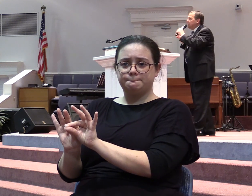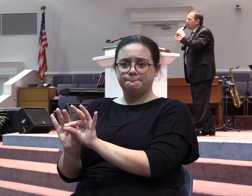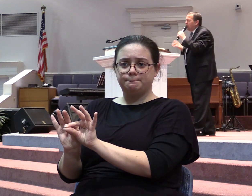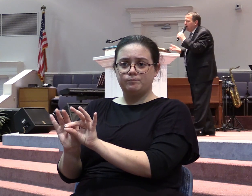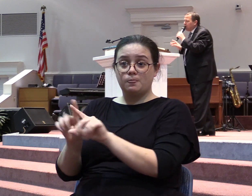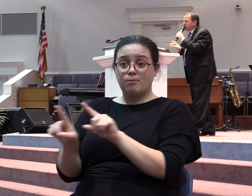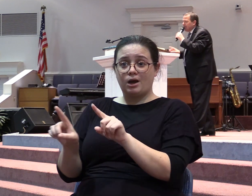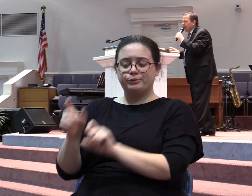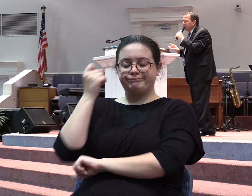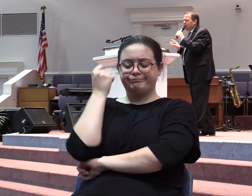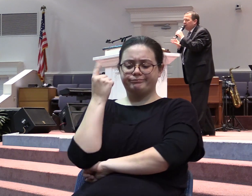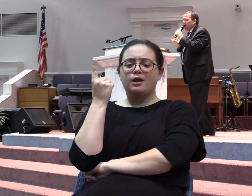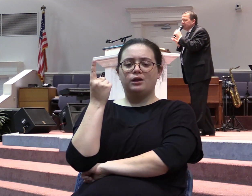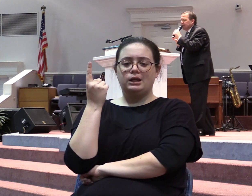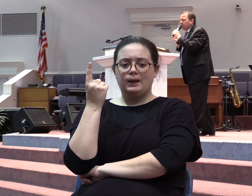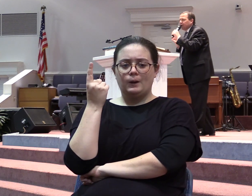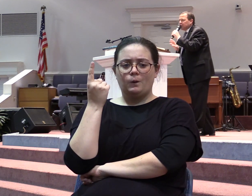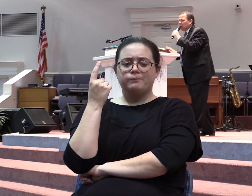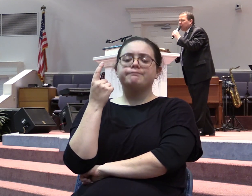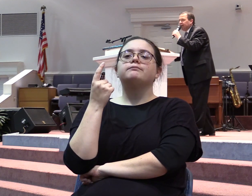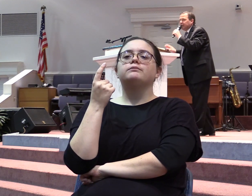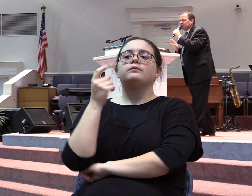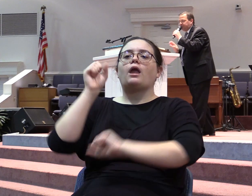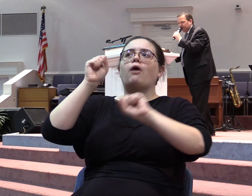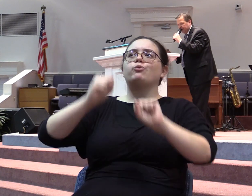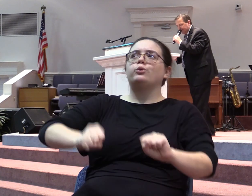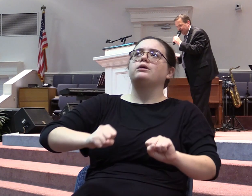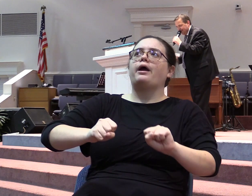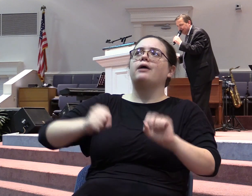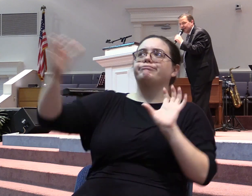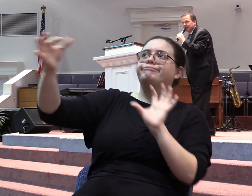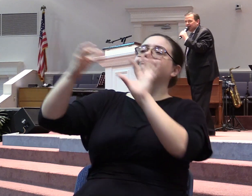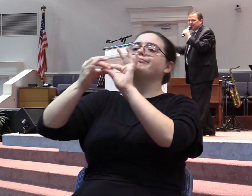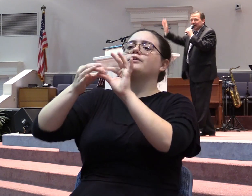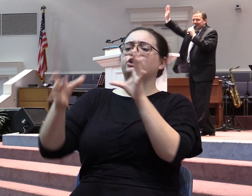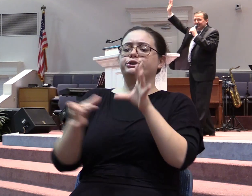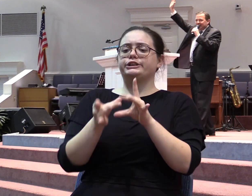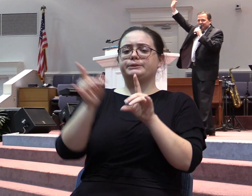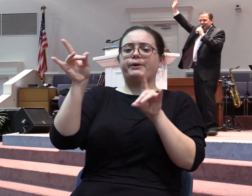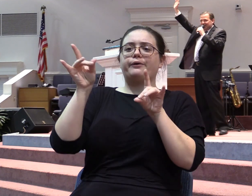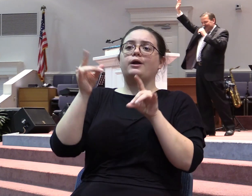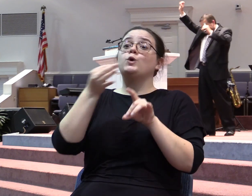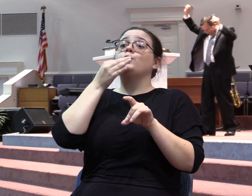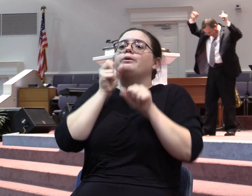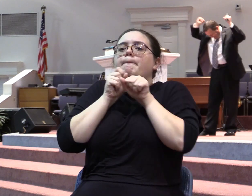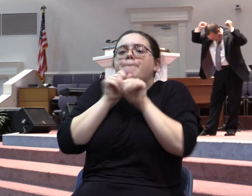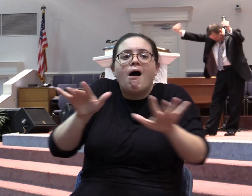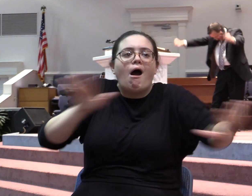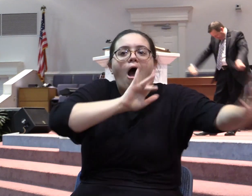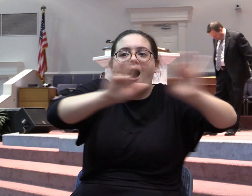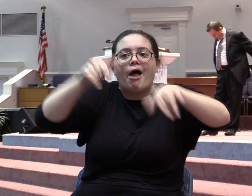But to understand that there is a returning spirit. Yes. that's about to hit this church.